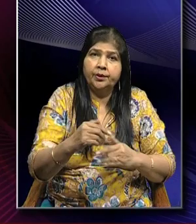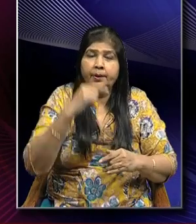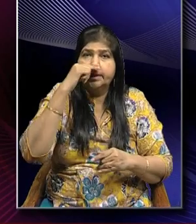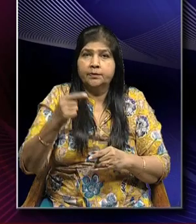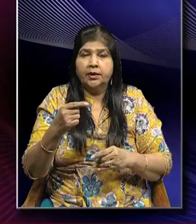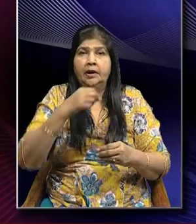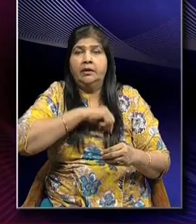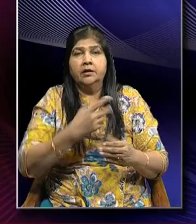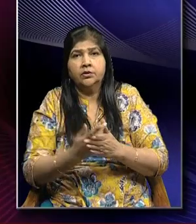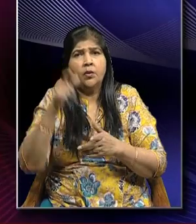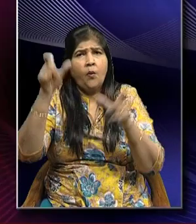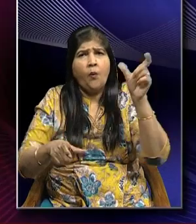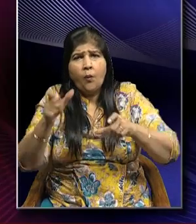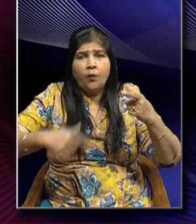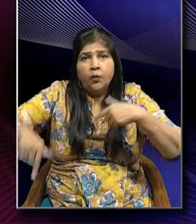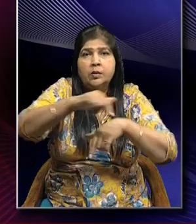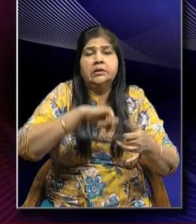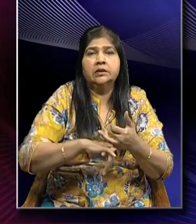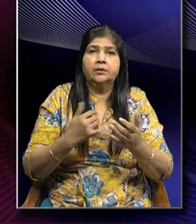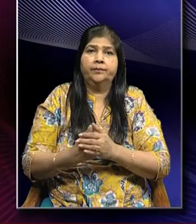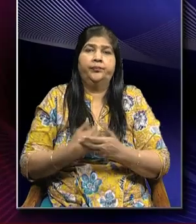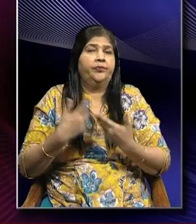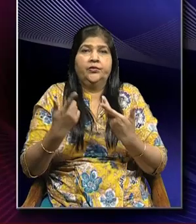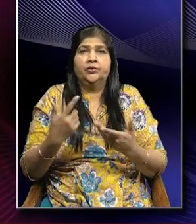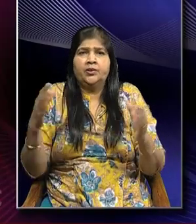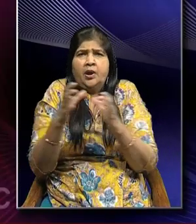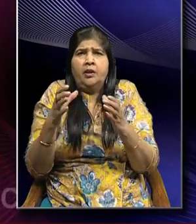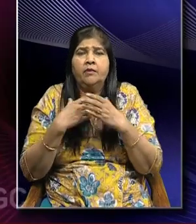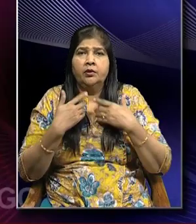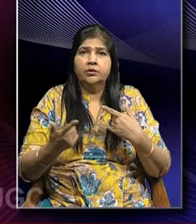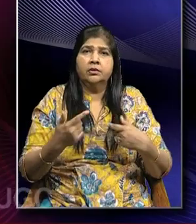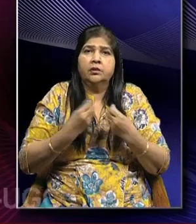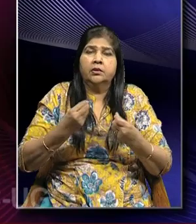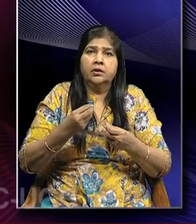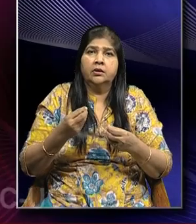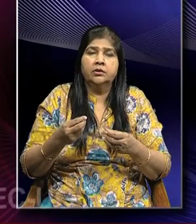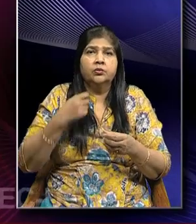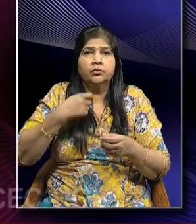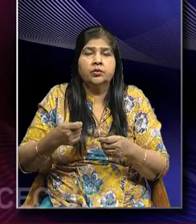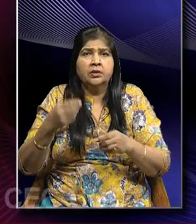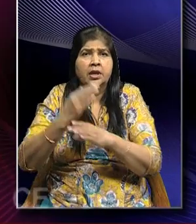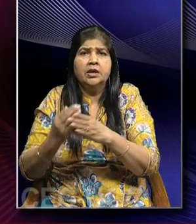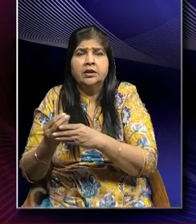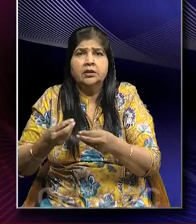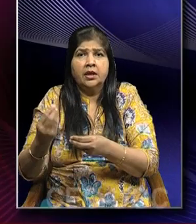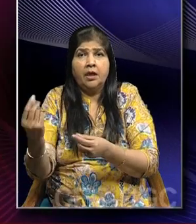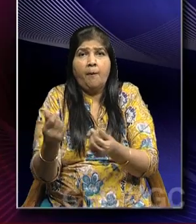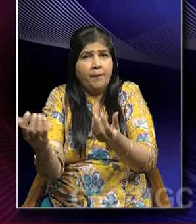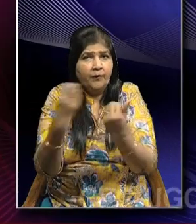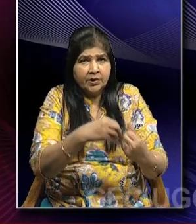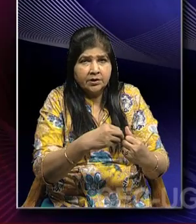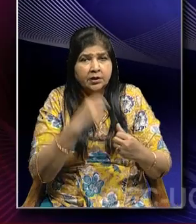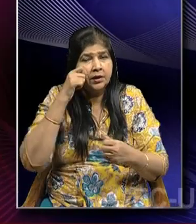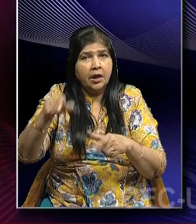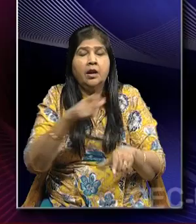the interest of each and every stakeholders. You should not confine yourself only to the shareholders, that they are the one who are the real owners